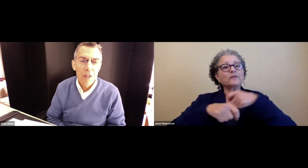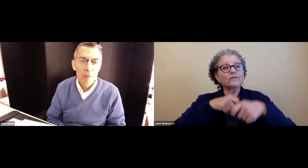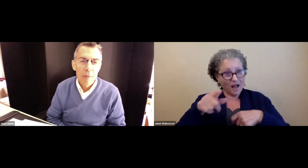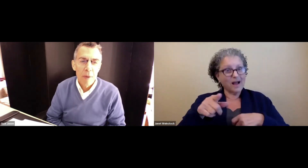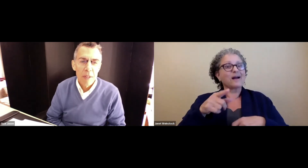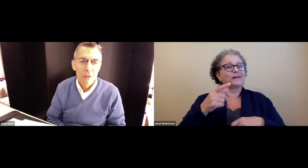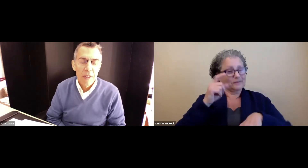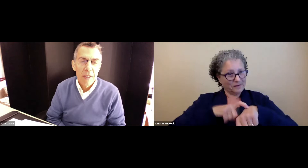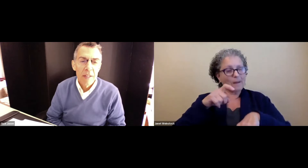bar mitzvahed,